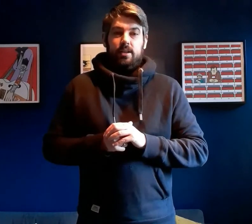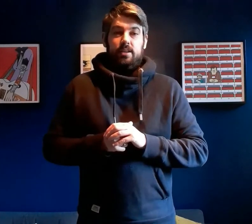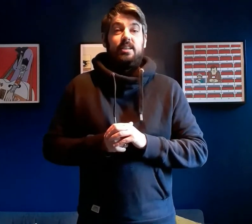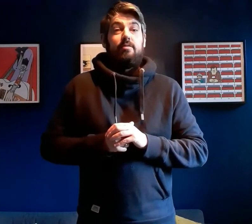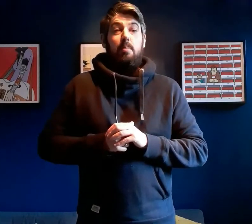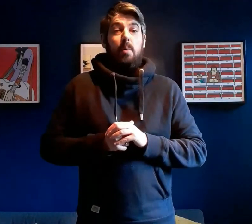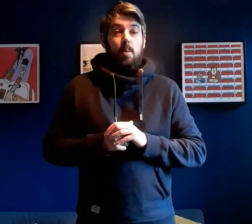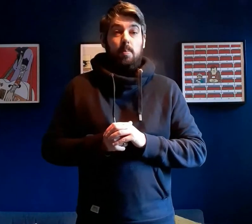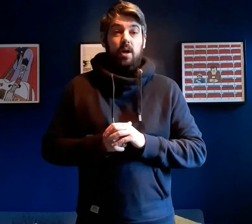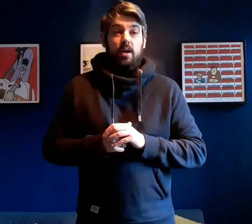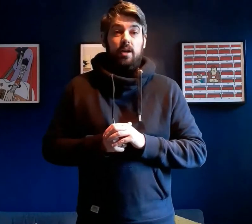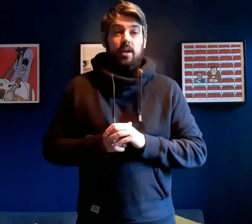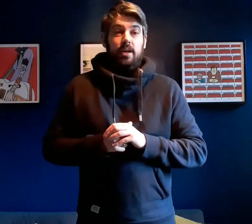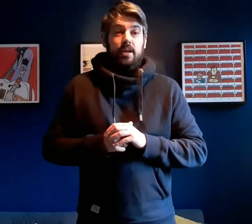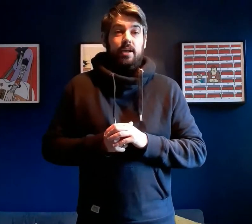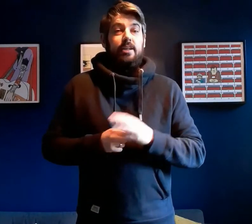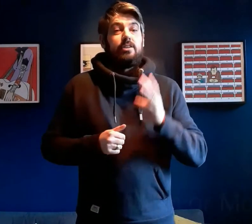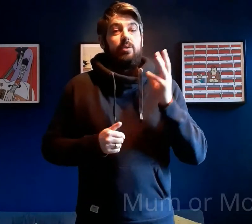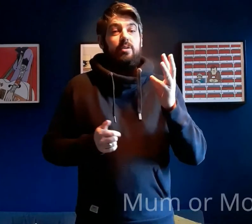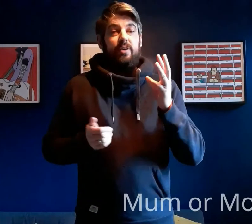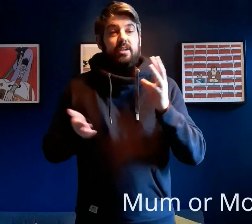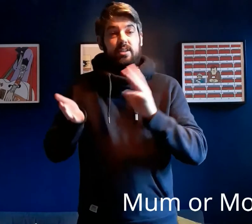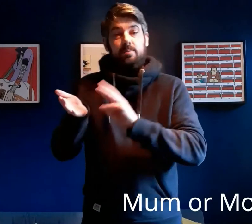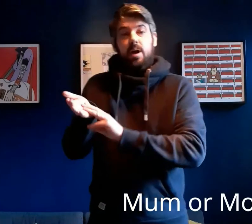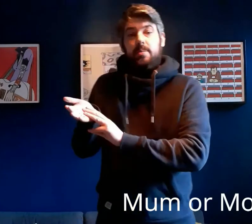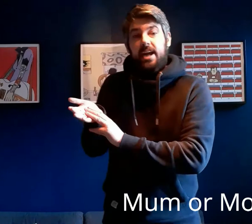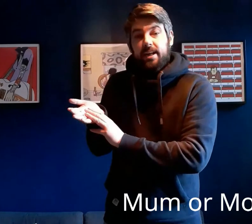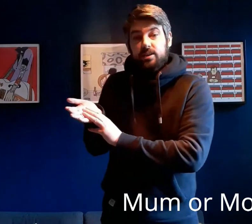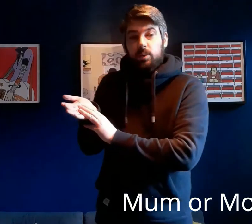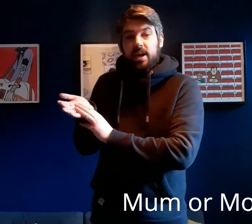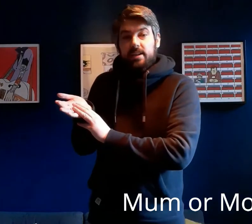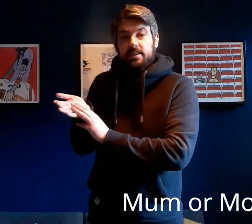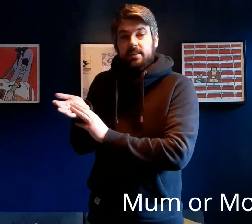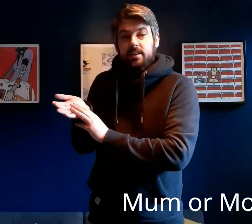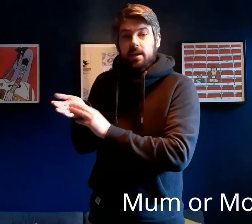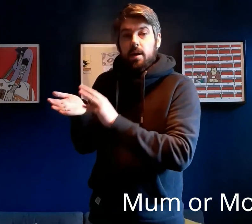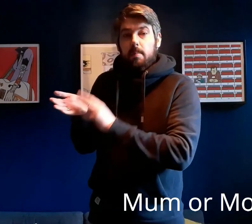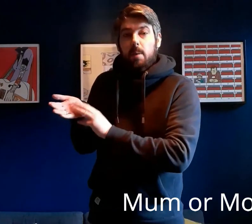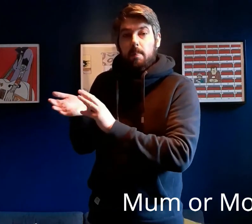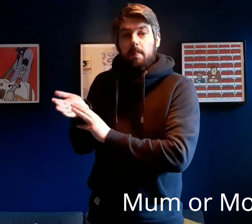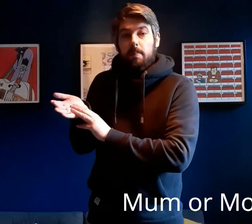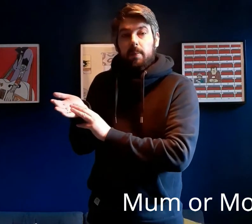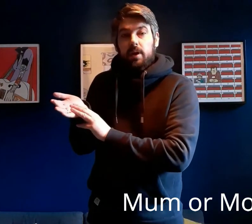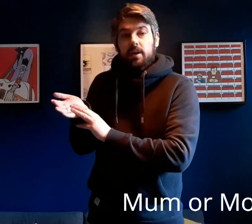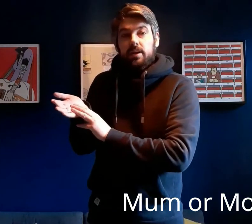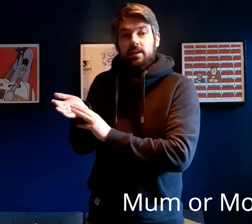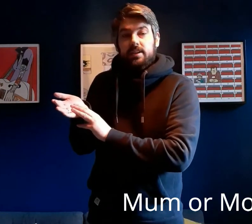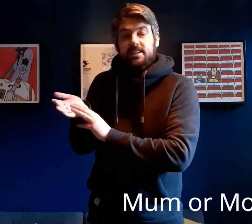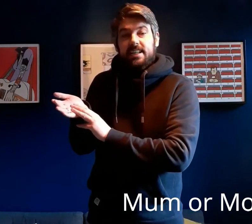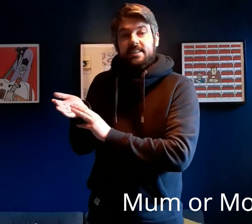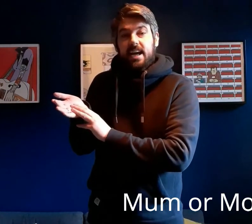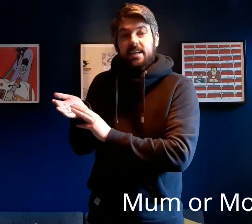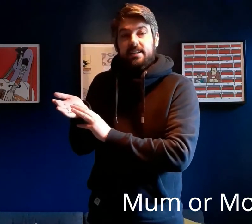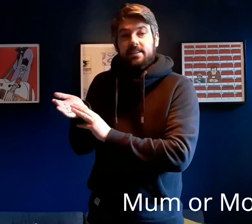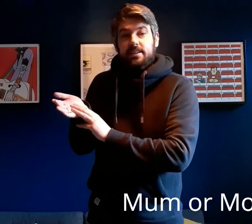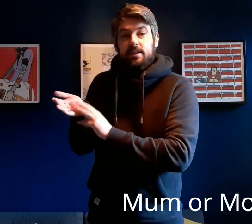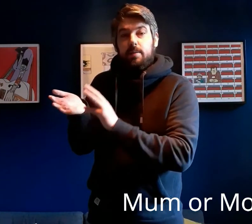The sign for mum is three fingers on the palm of your hand twice, mum. So that sign is